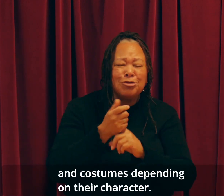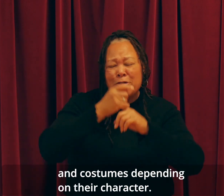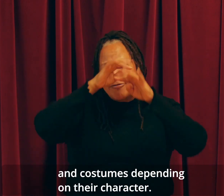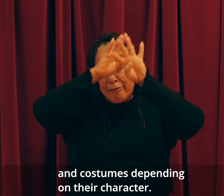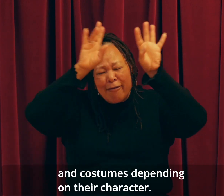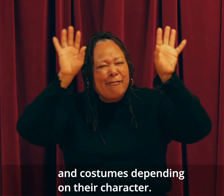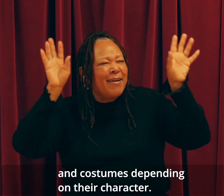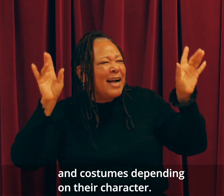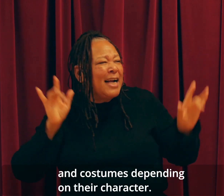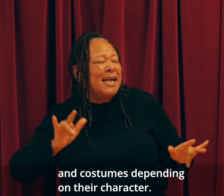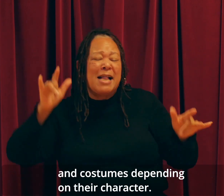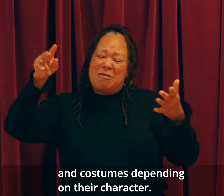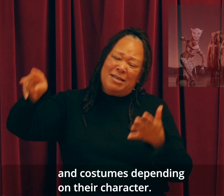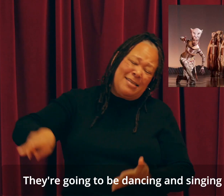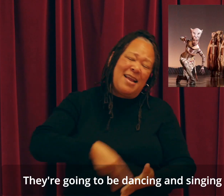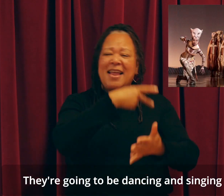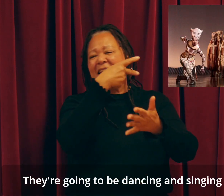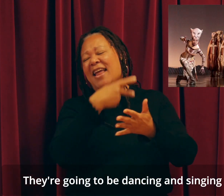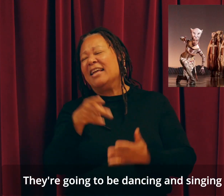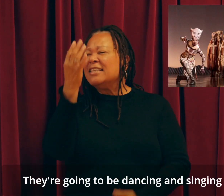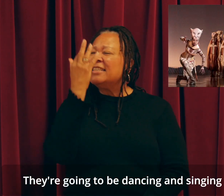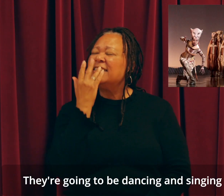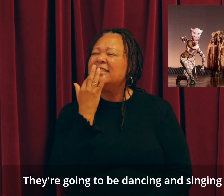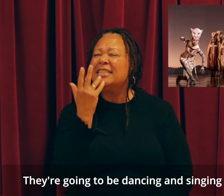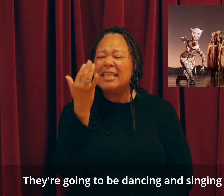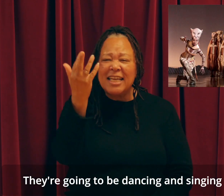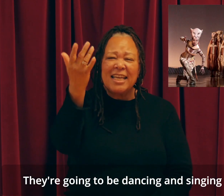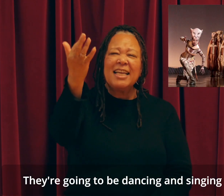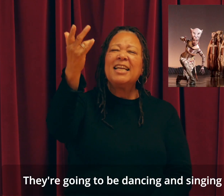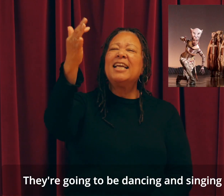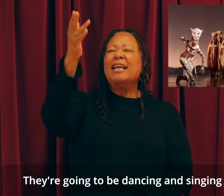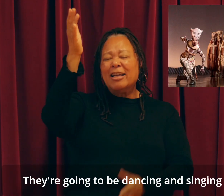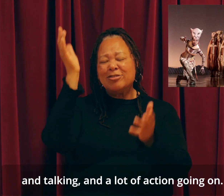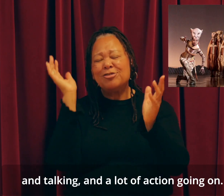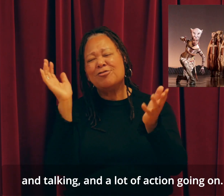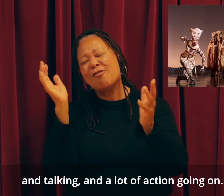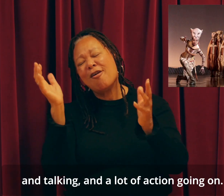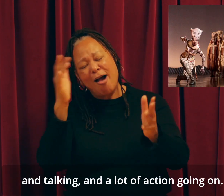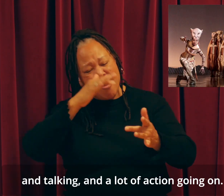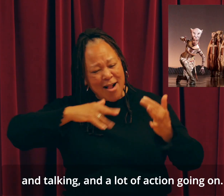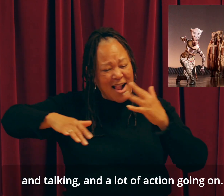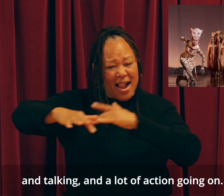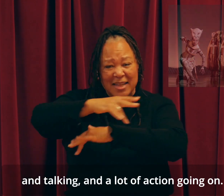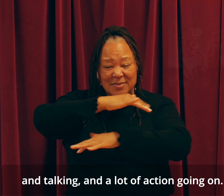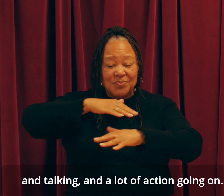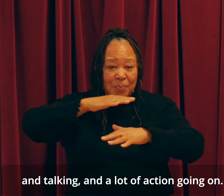and costumes depending on their character. They're going to be dancing and singing and talking, and a lot of action going